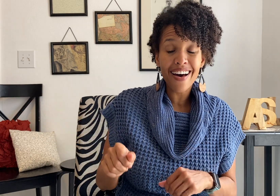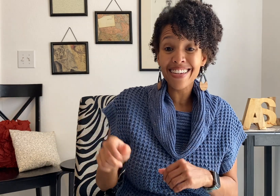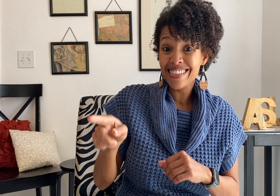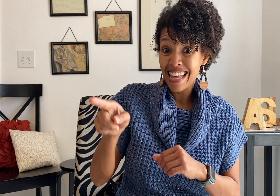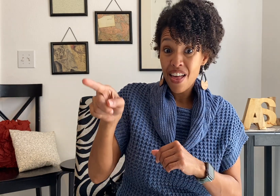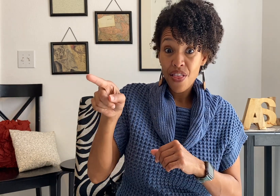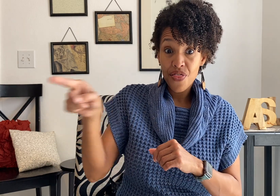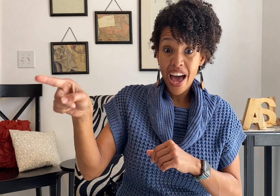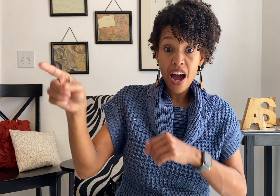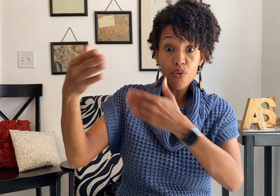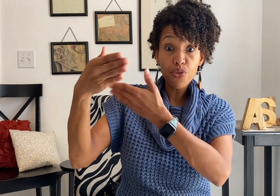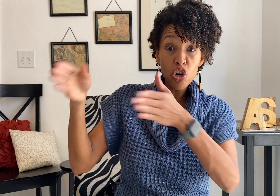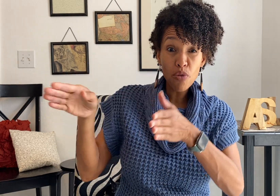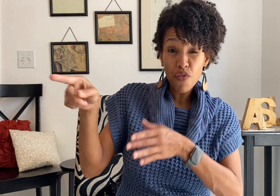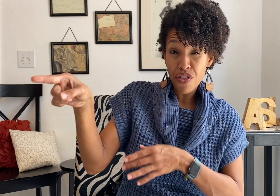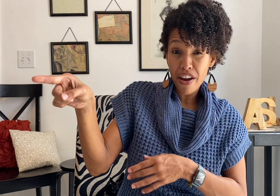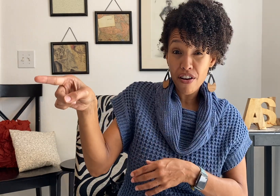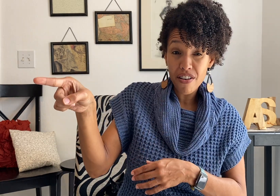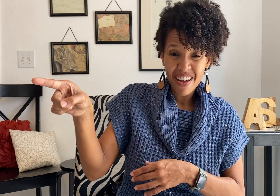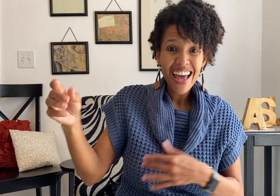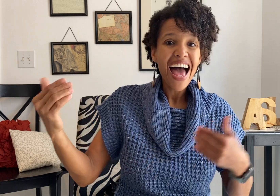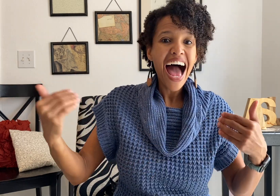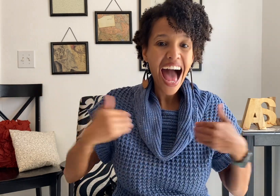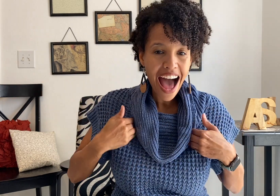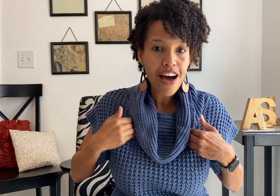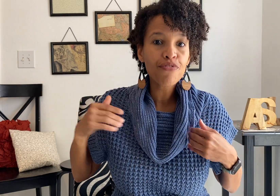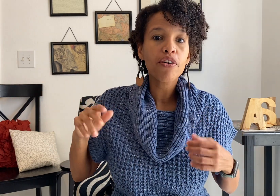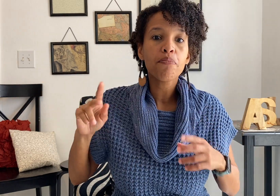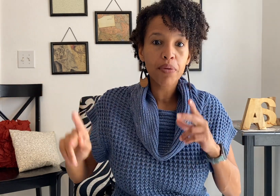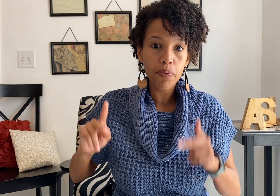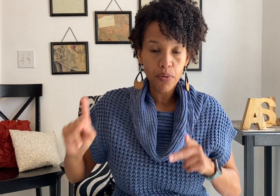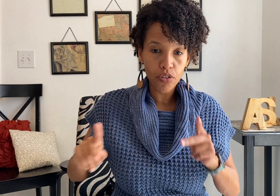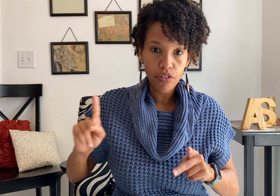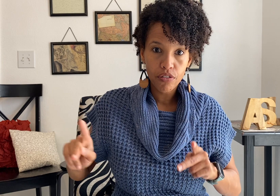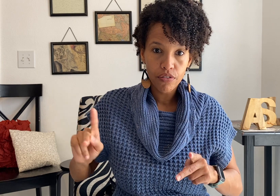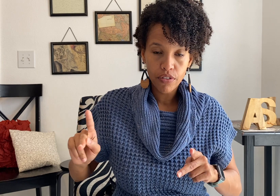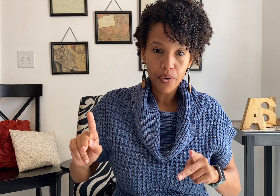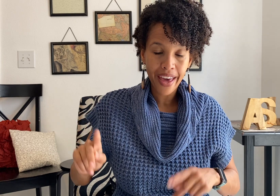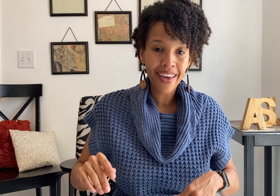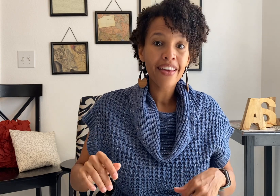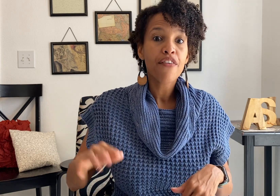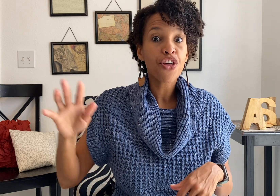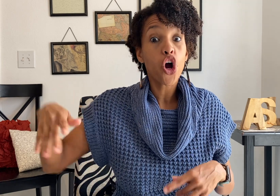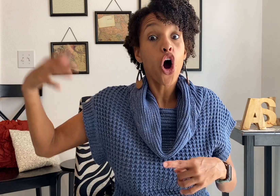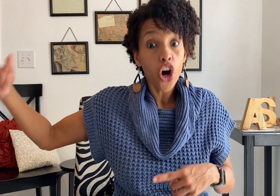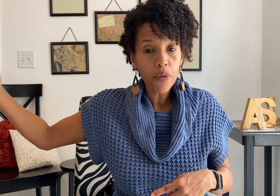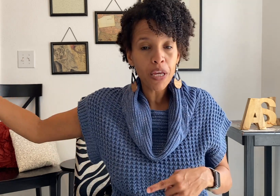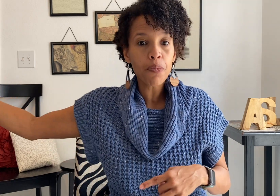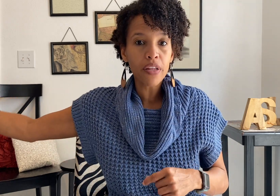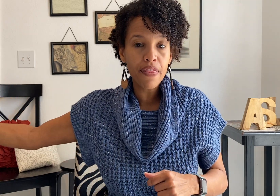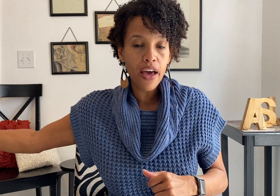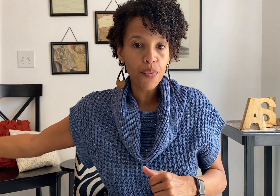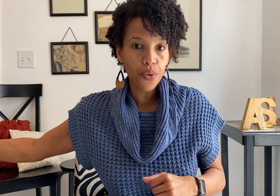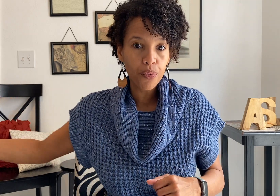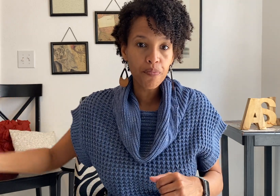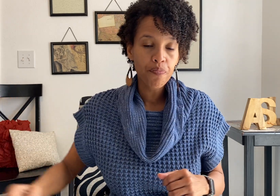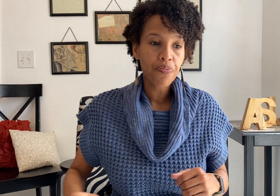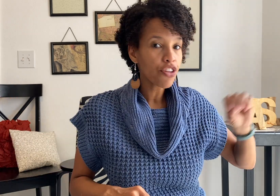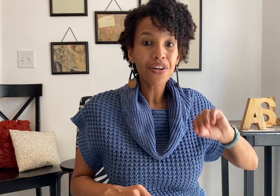signed, that room over there have people, okay? There are people in that room. There